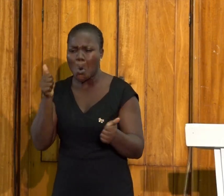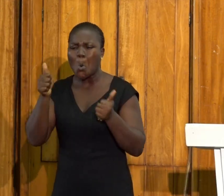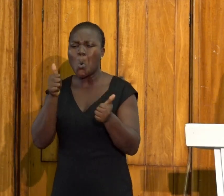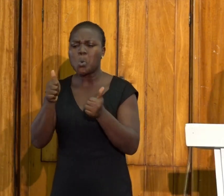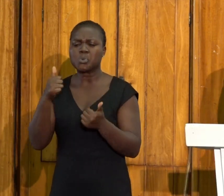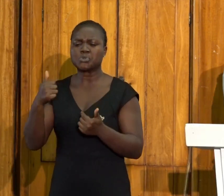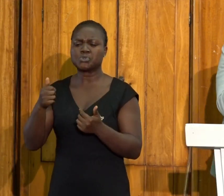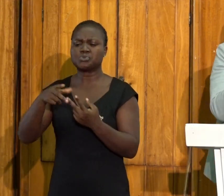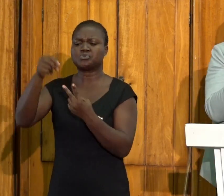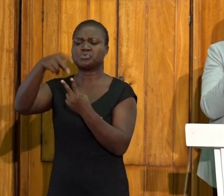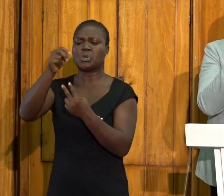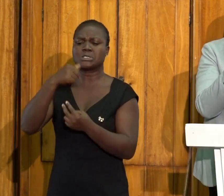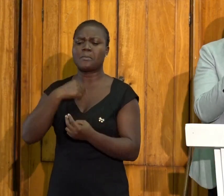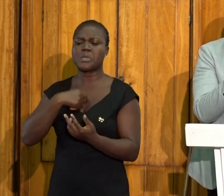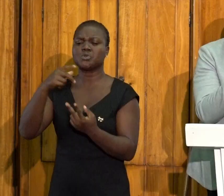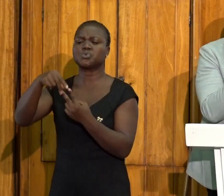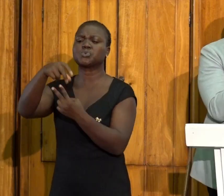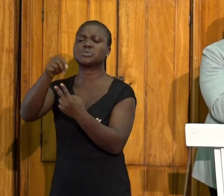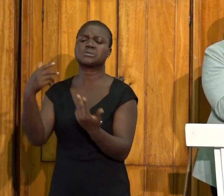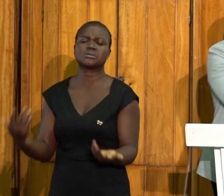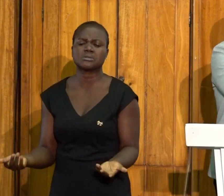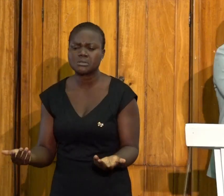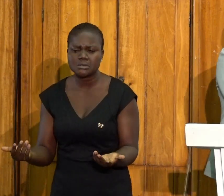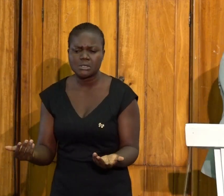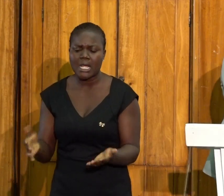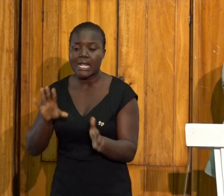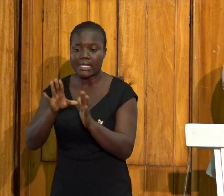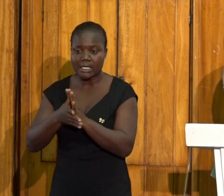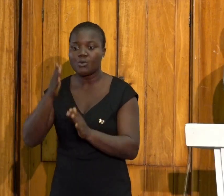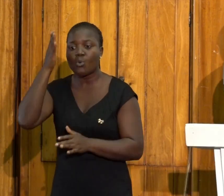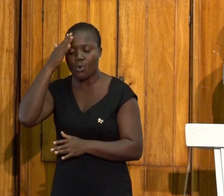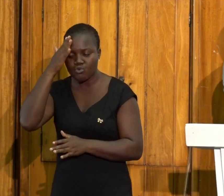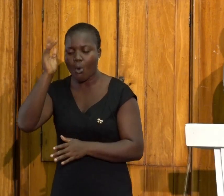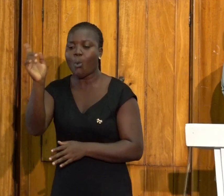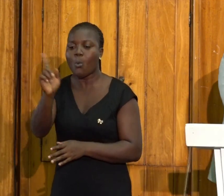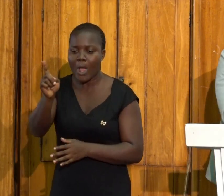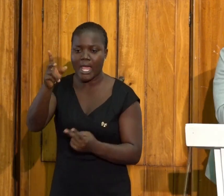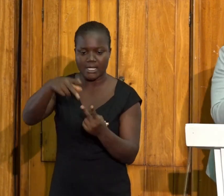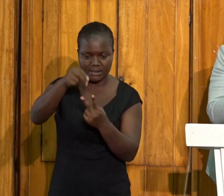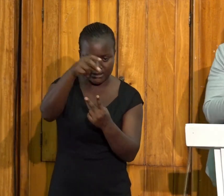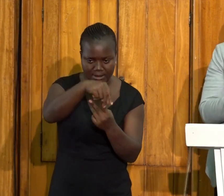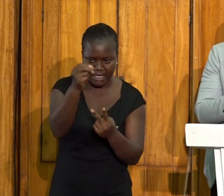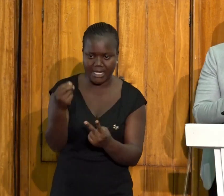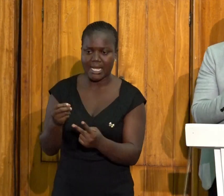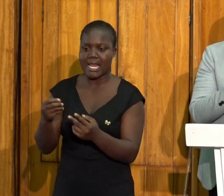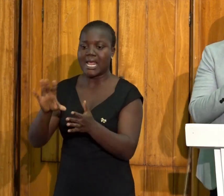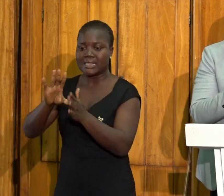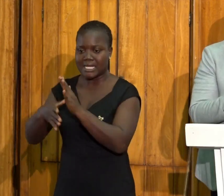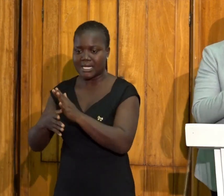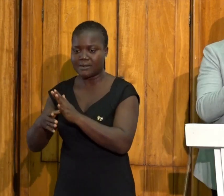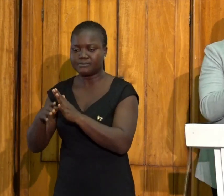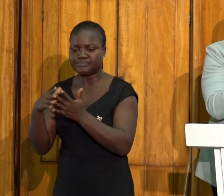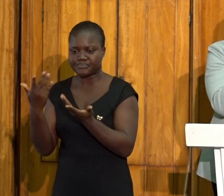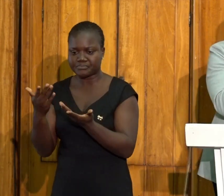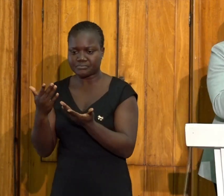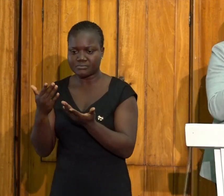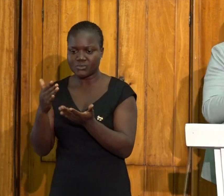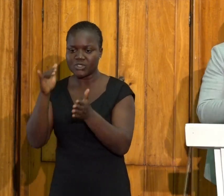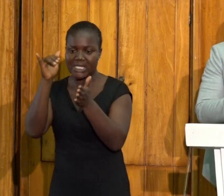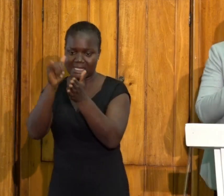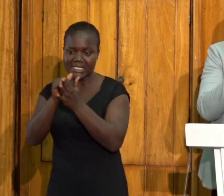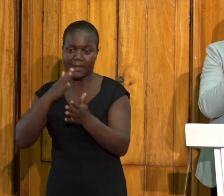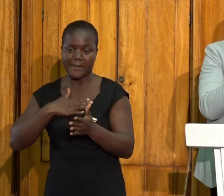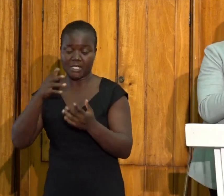choose, they have the actual information which is correct. So we have been piloting the My Choice tool, currently